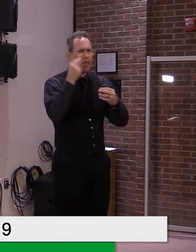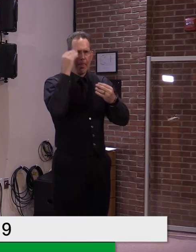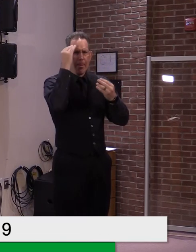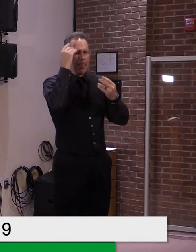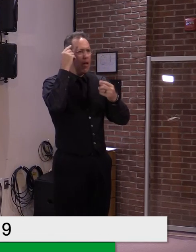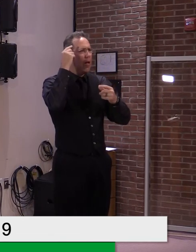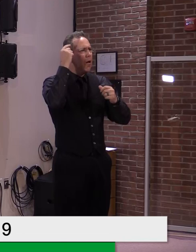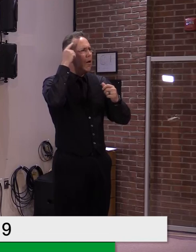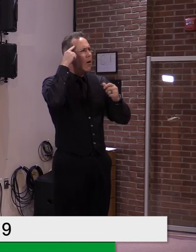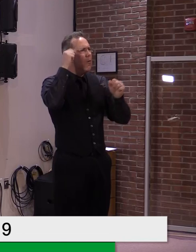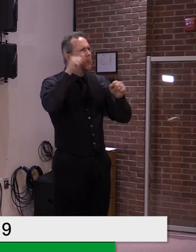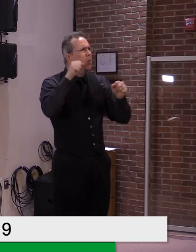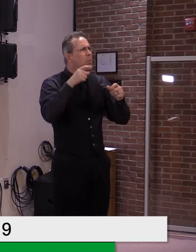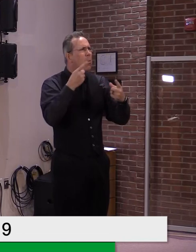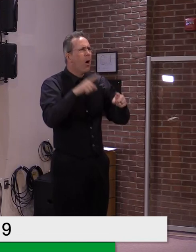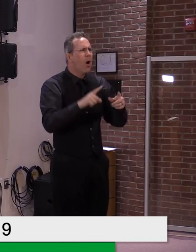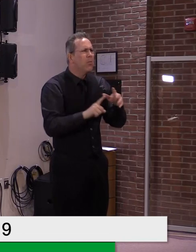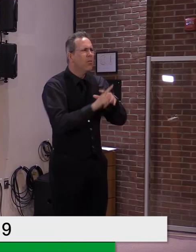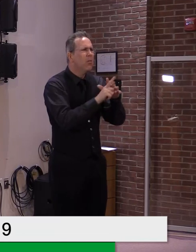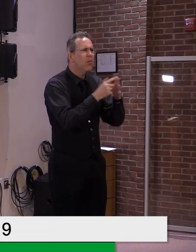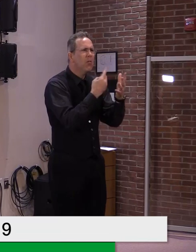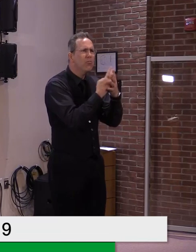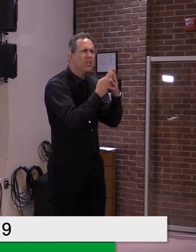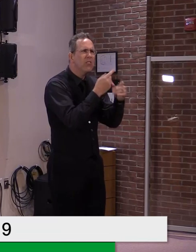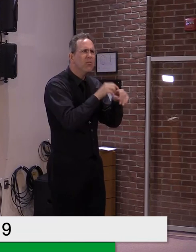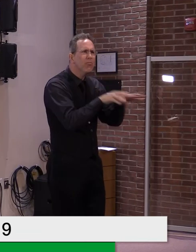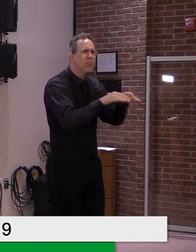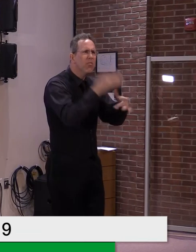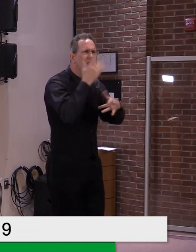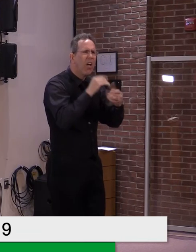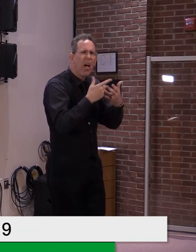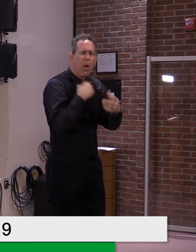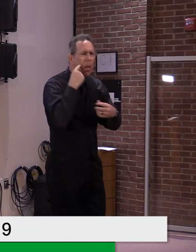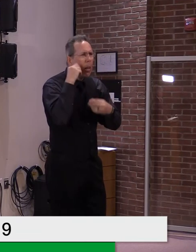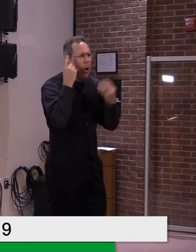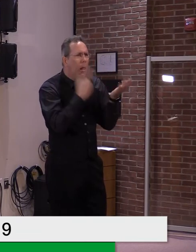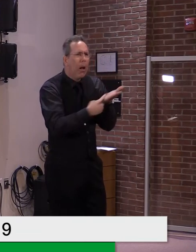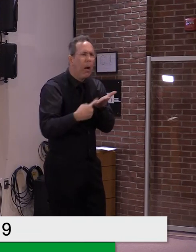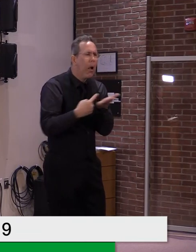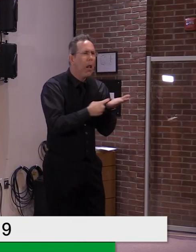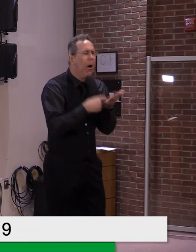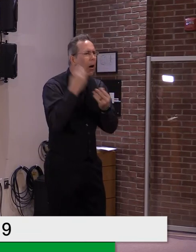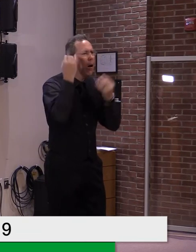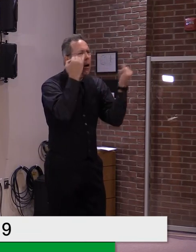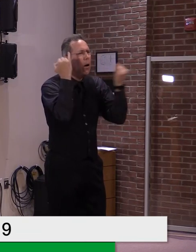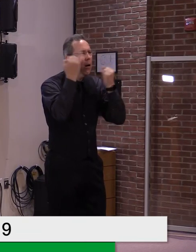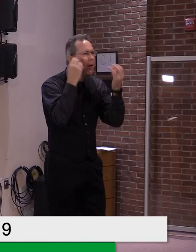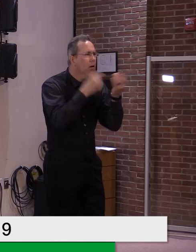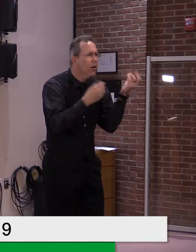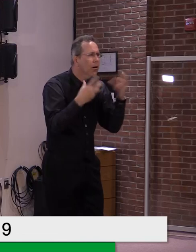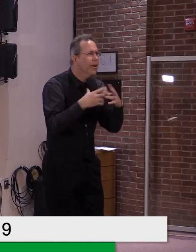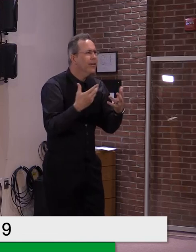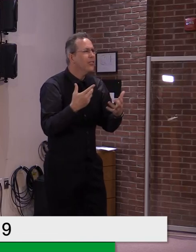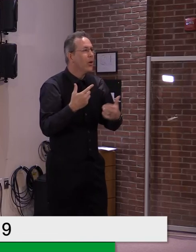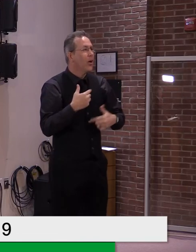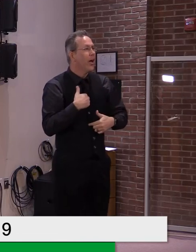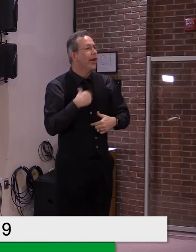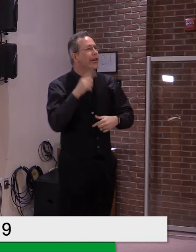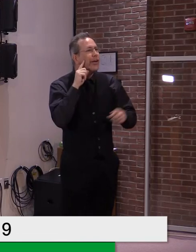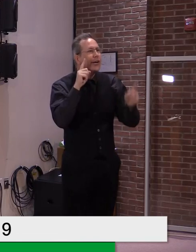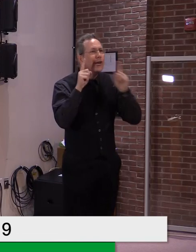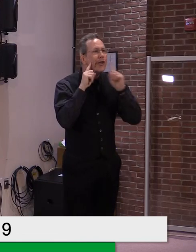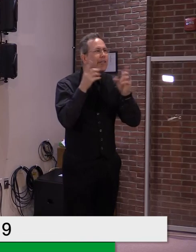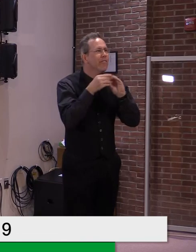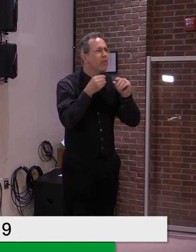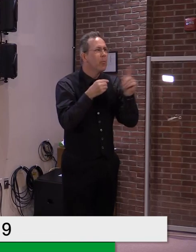transparent and open on that in terms of where we were looking at in terms of possible transmission